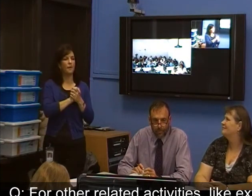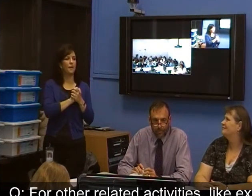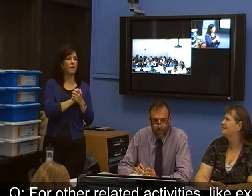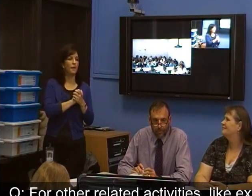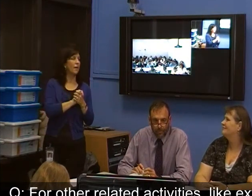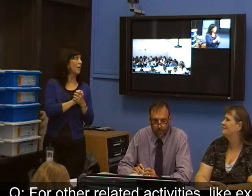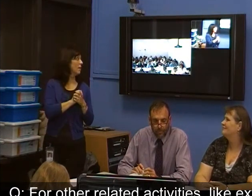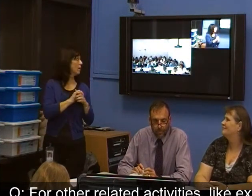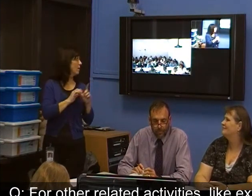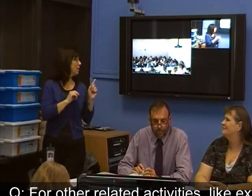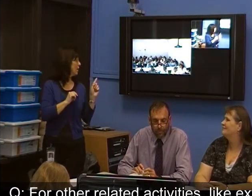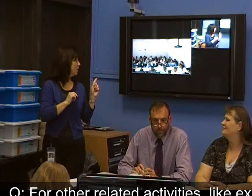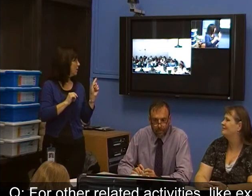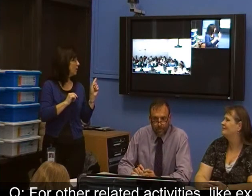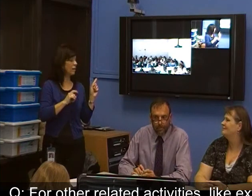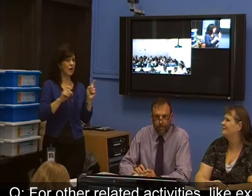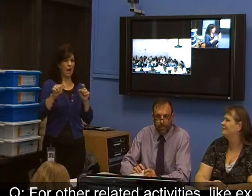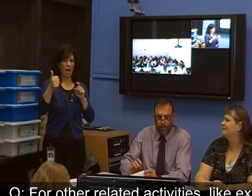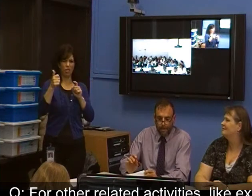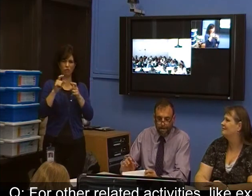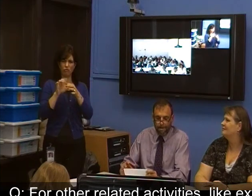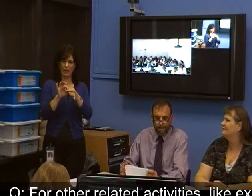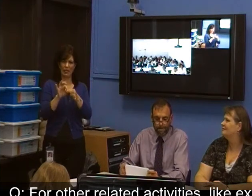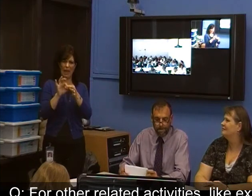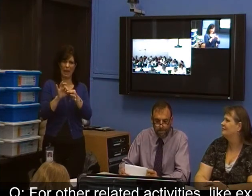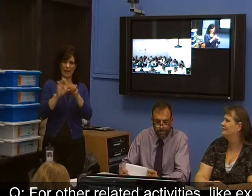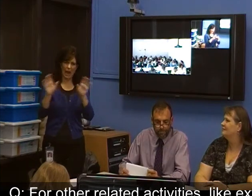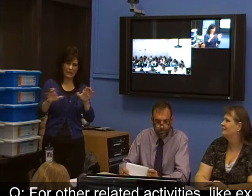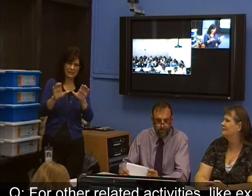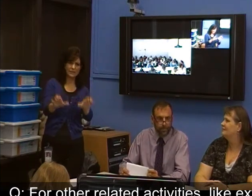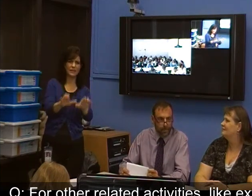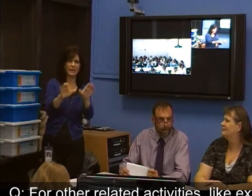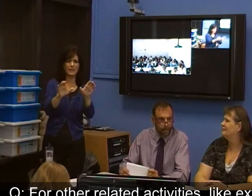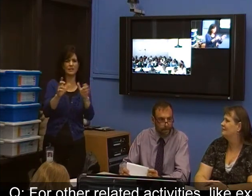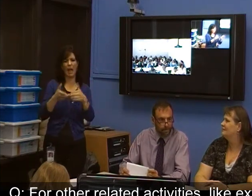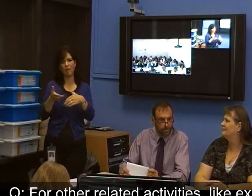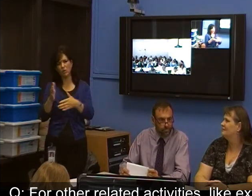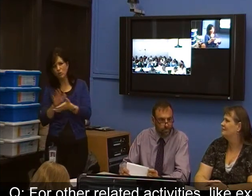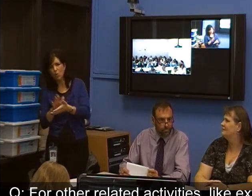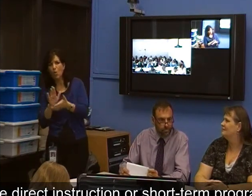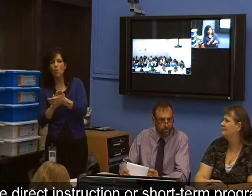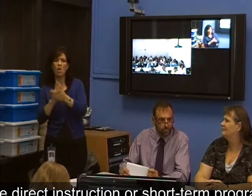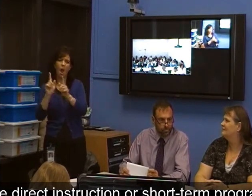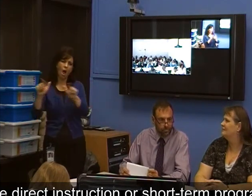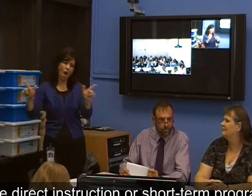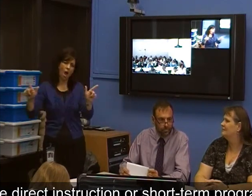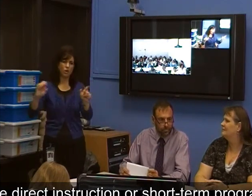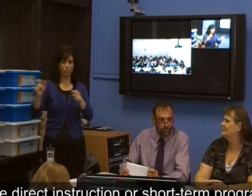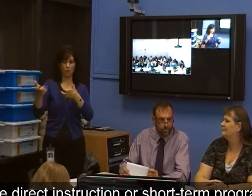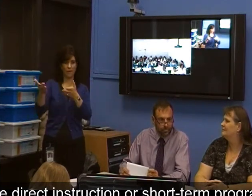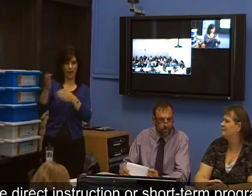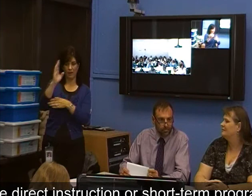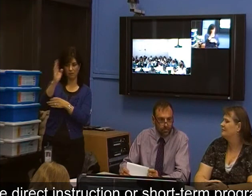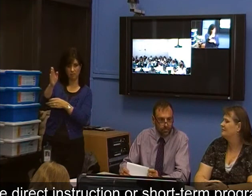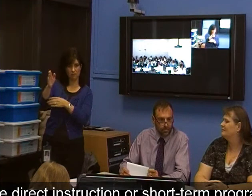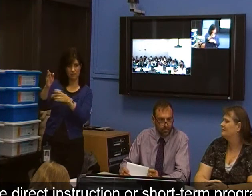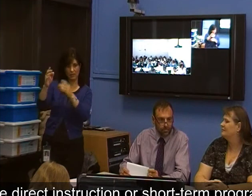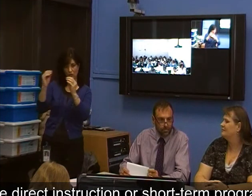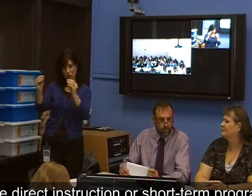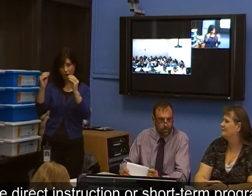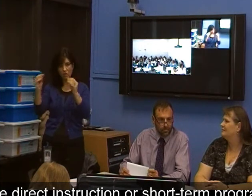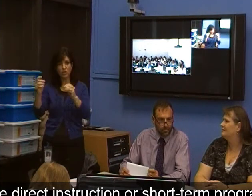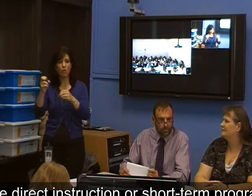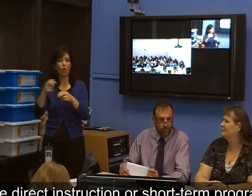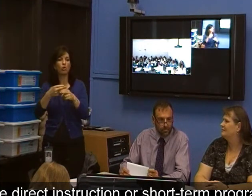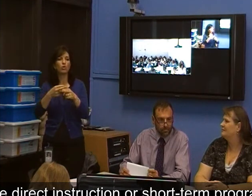For other related activities like extracurricular activities that you're providing direct instruction or short-term programs for the